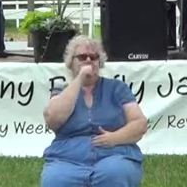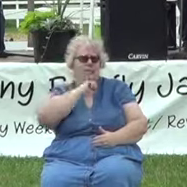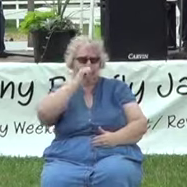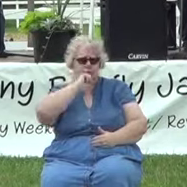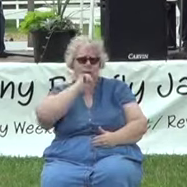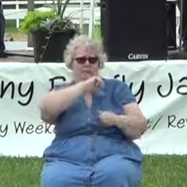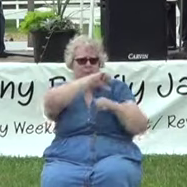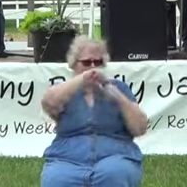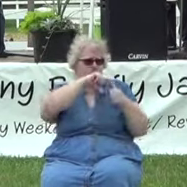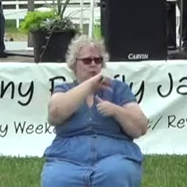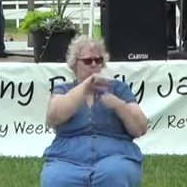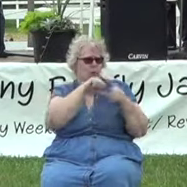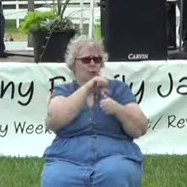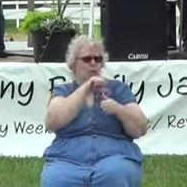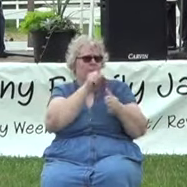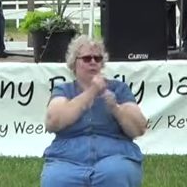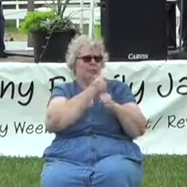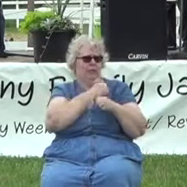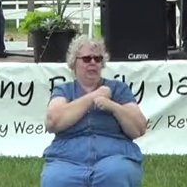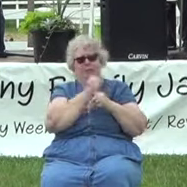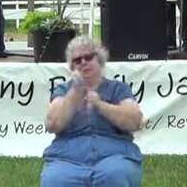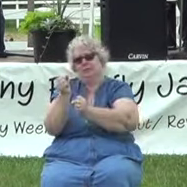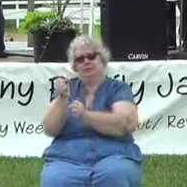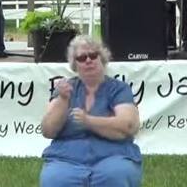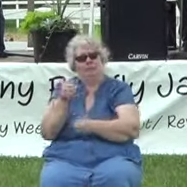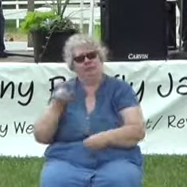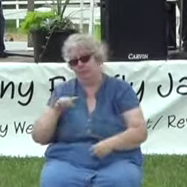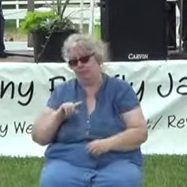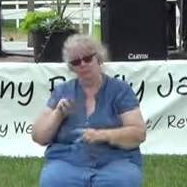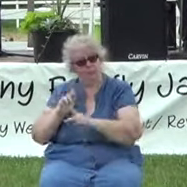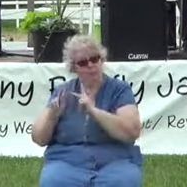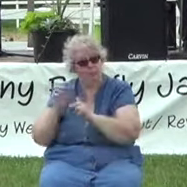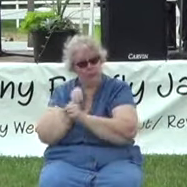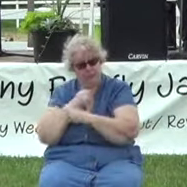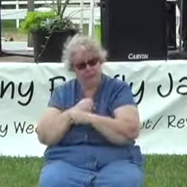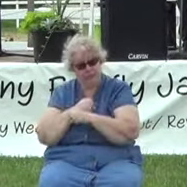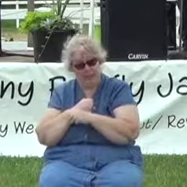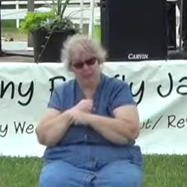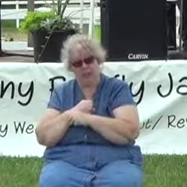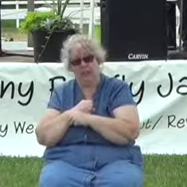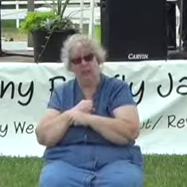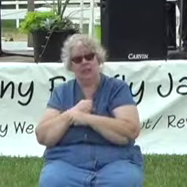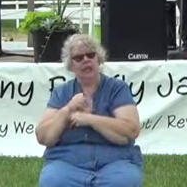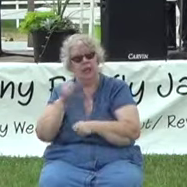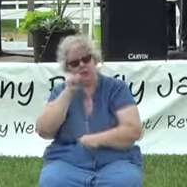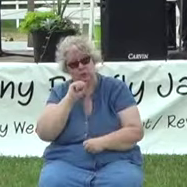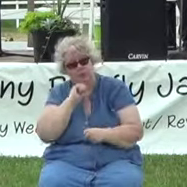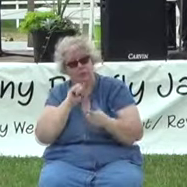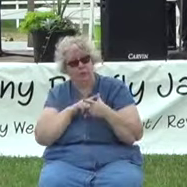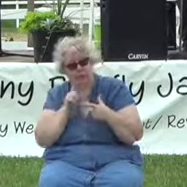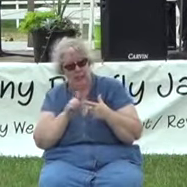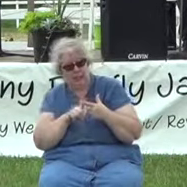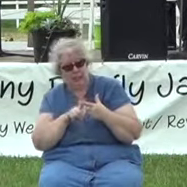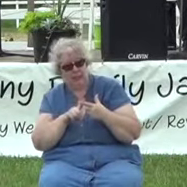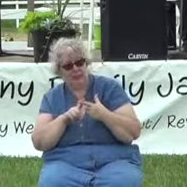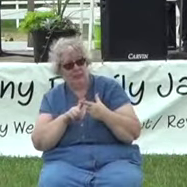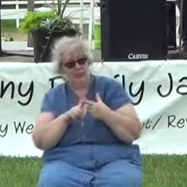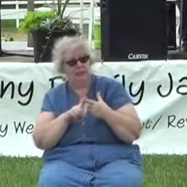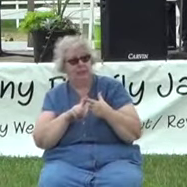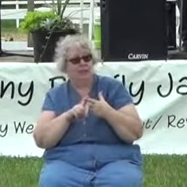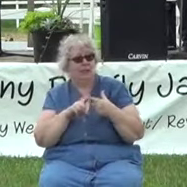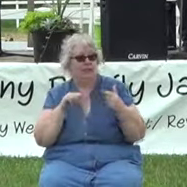to get together and crank ice cream and talk and be social with one another. And that's even dying